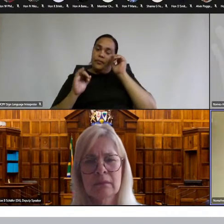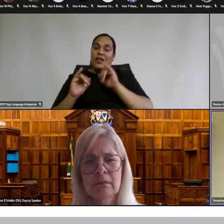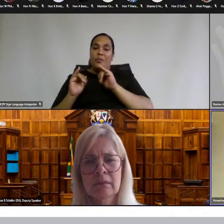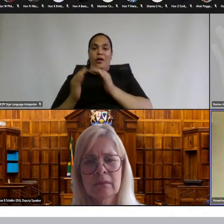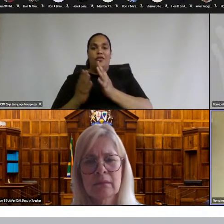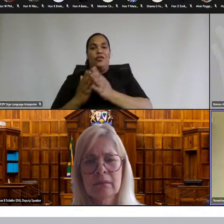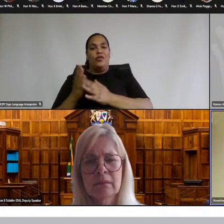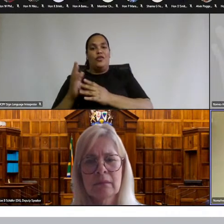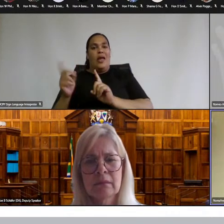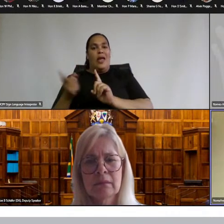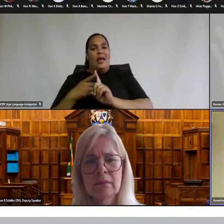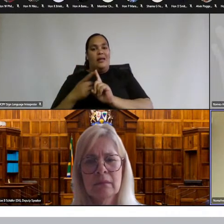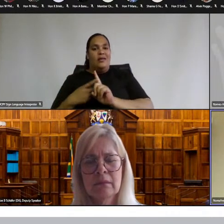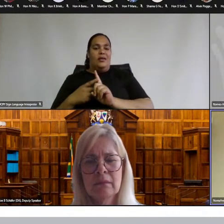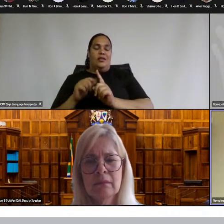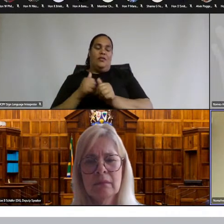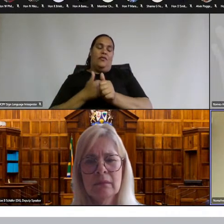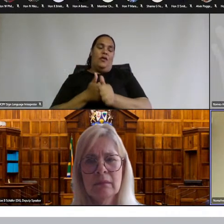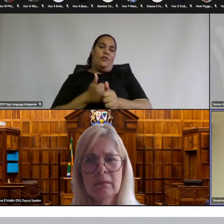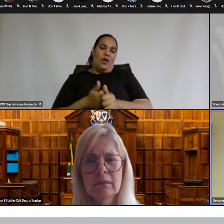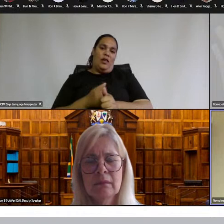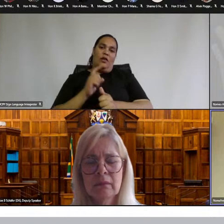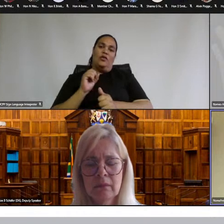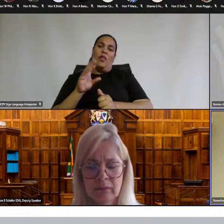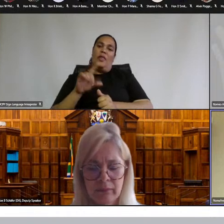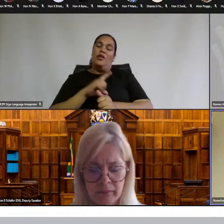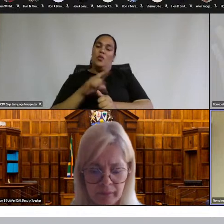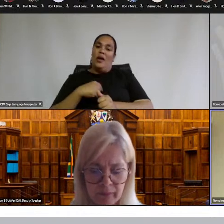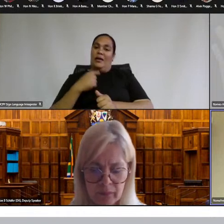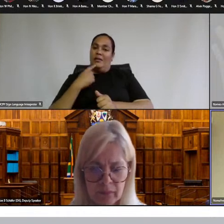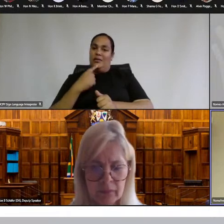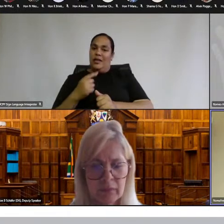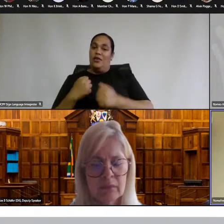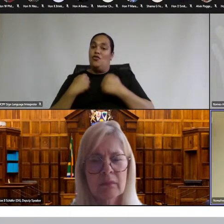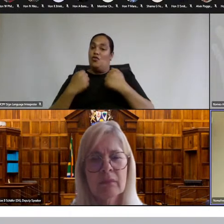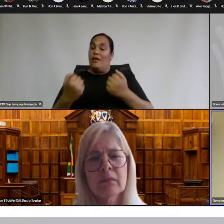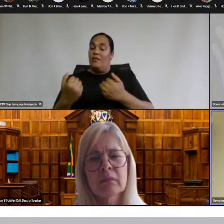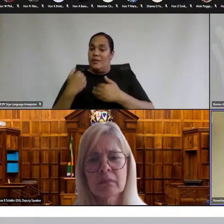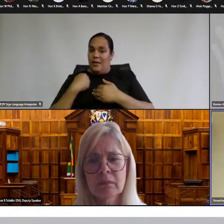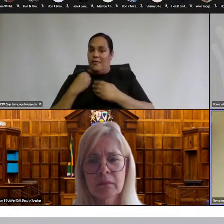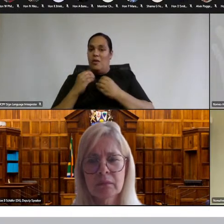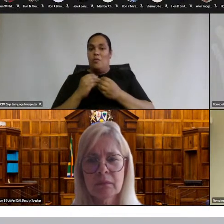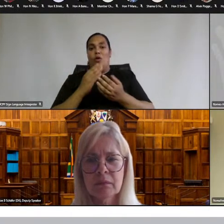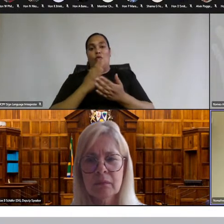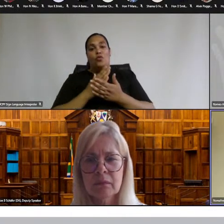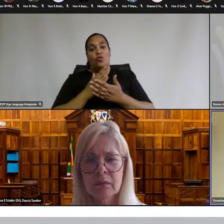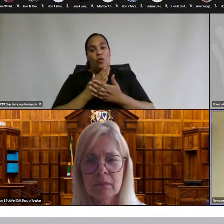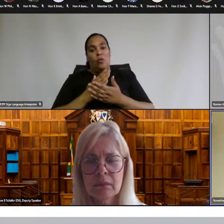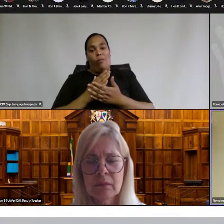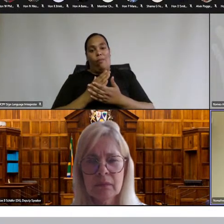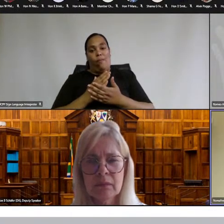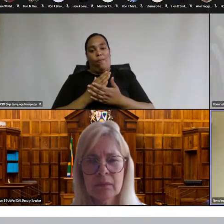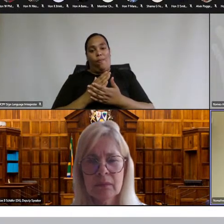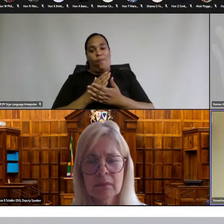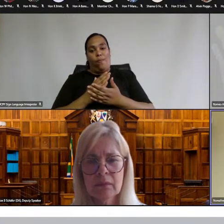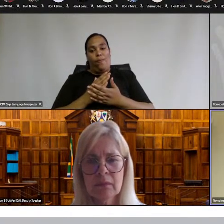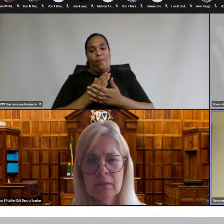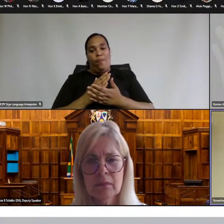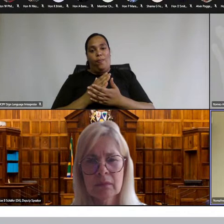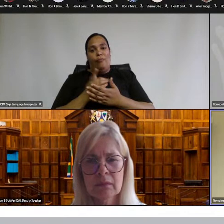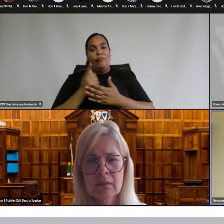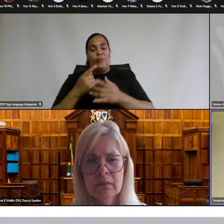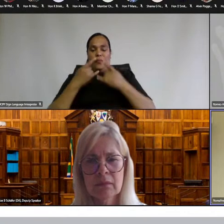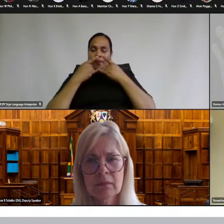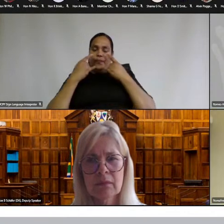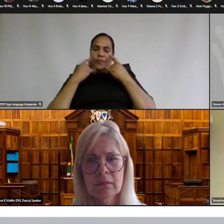the accidents and all of those. So that's why I was saying, drive safely, make sure that you put a